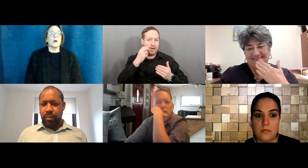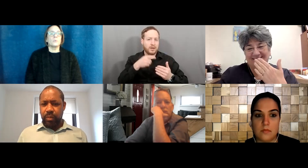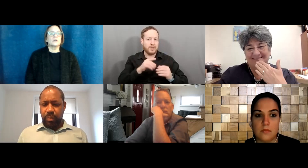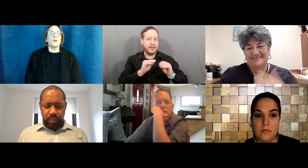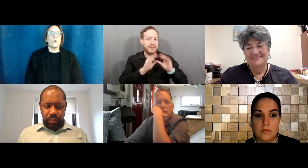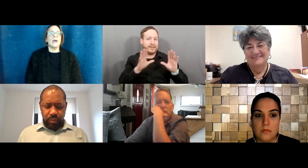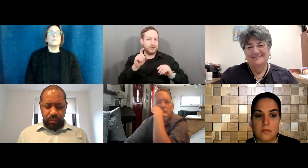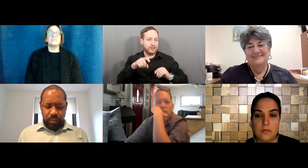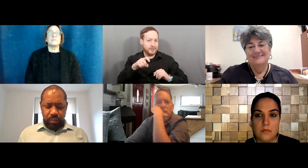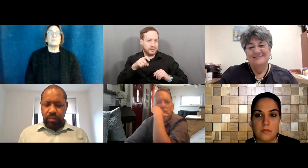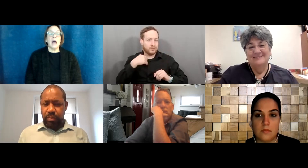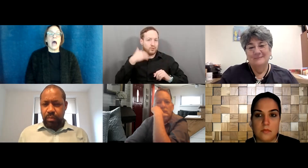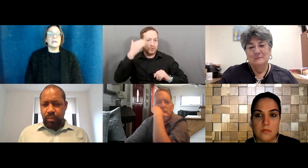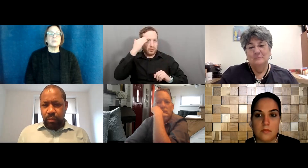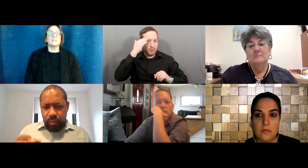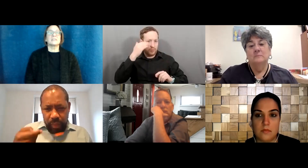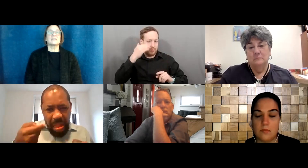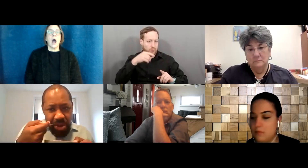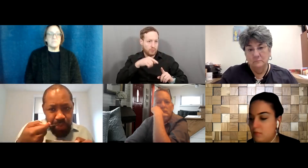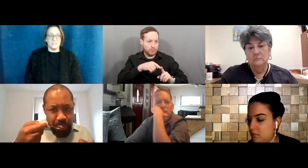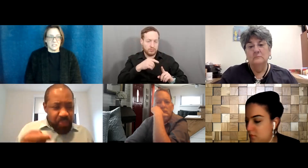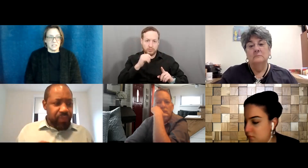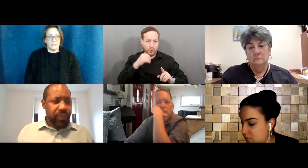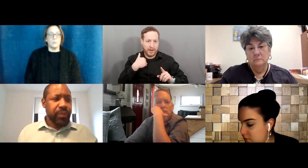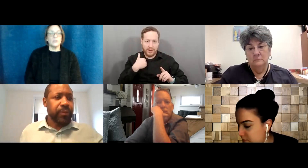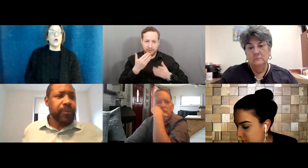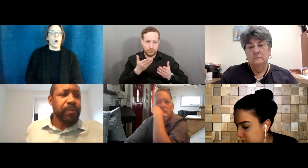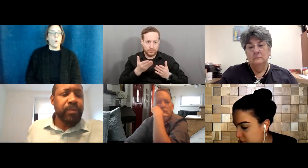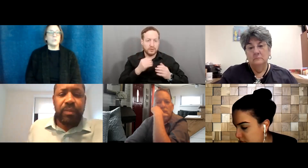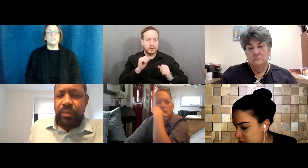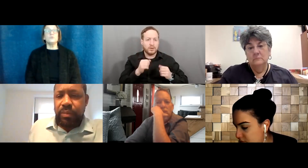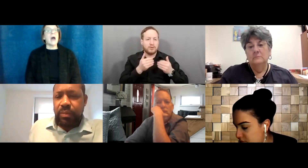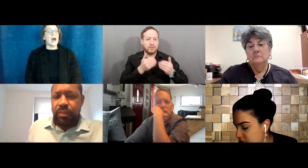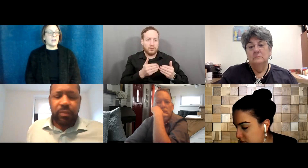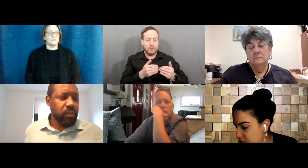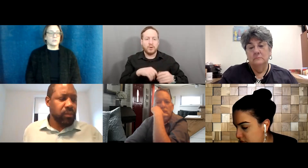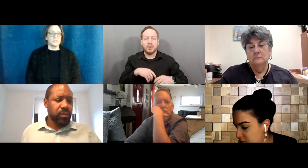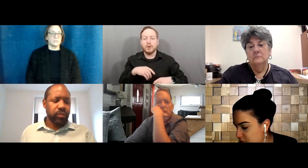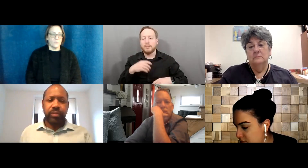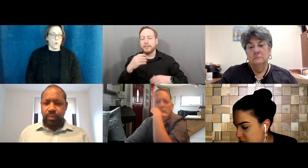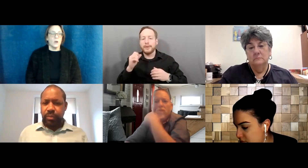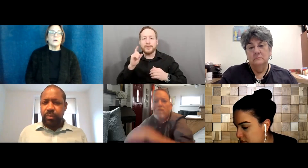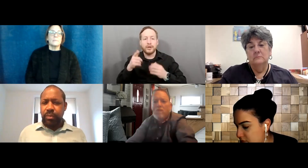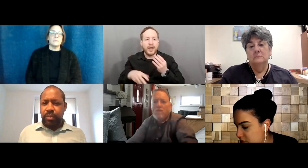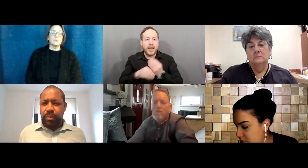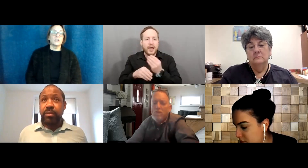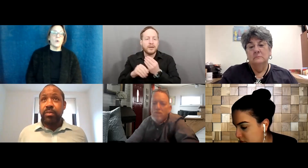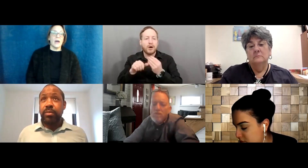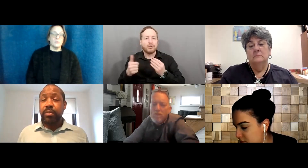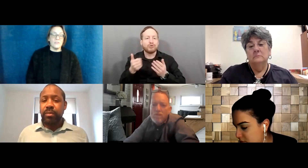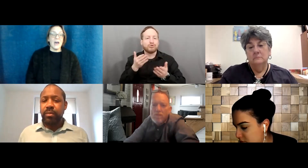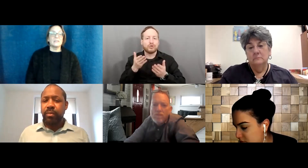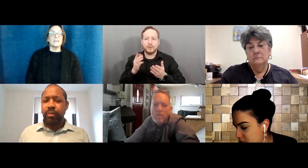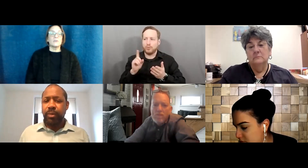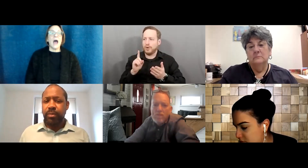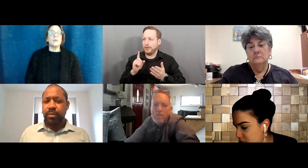I thought we could go ahead with deaf-blind because that's an obvious need that we know we do not have services for. Maybe we could go ahead